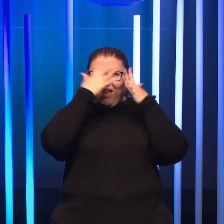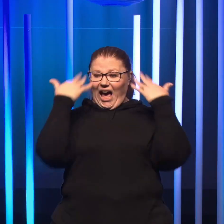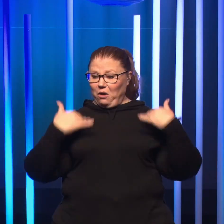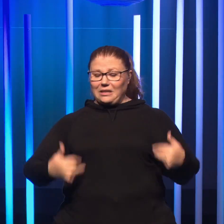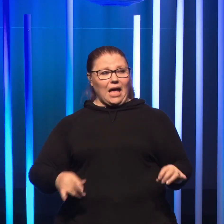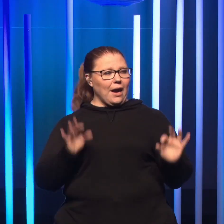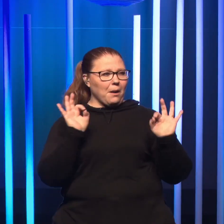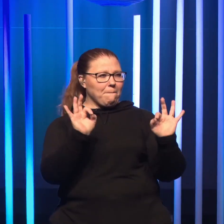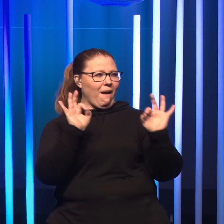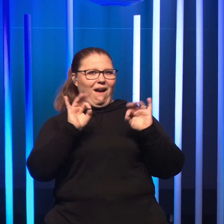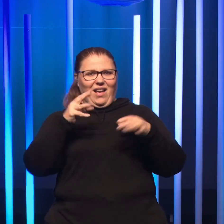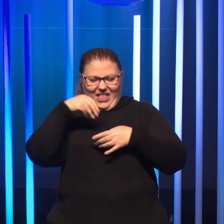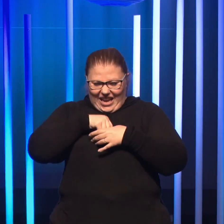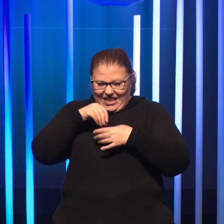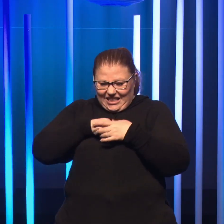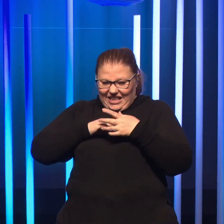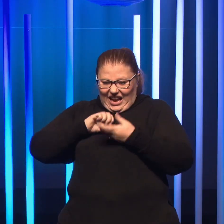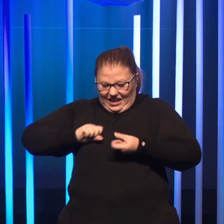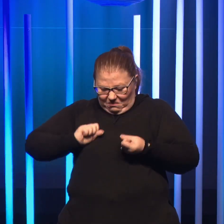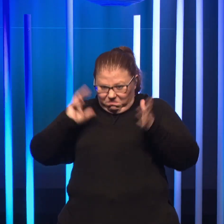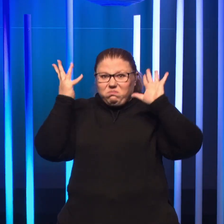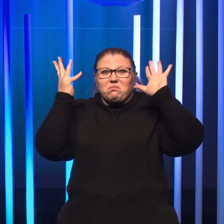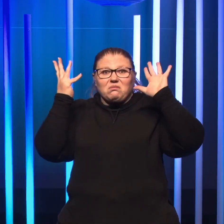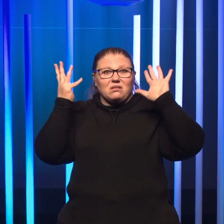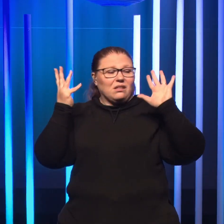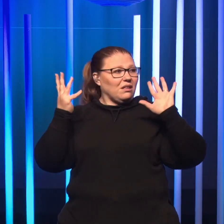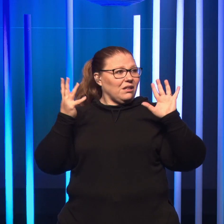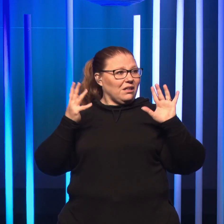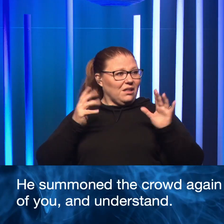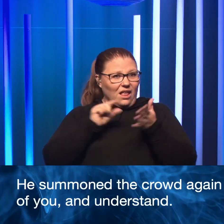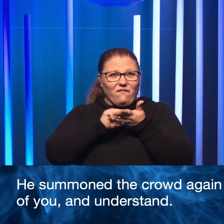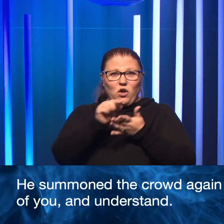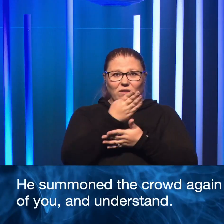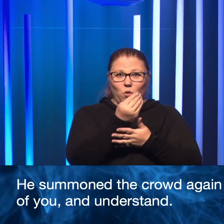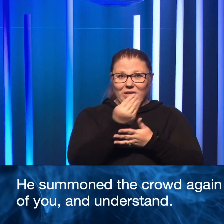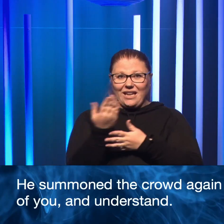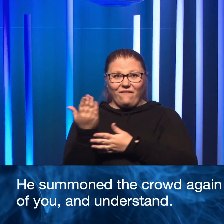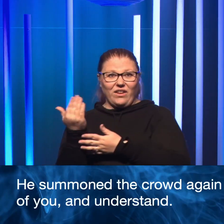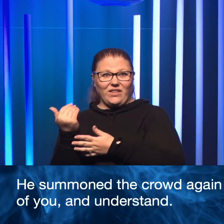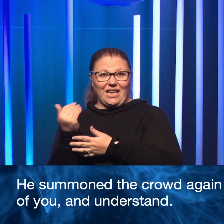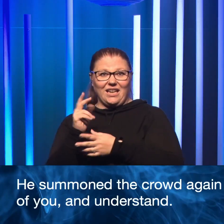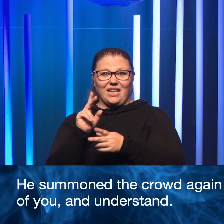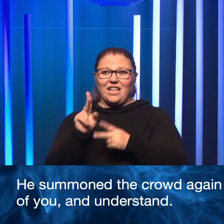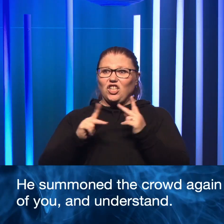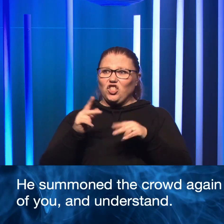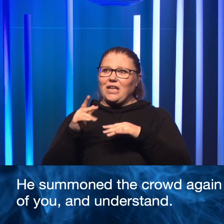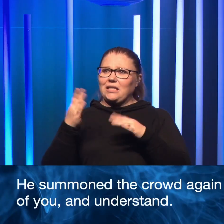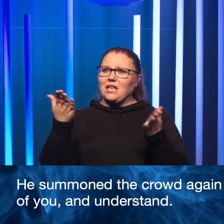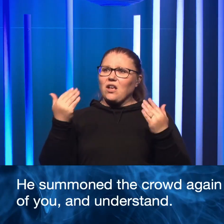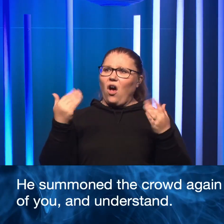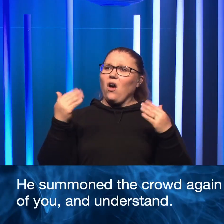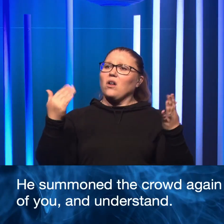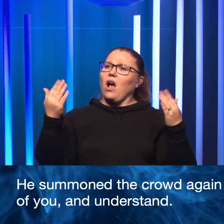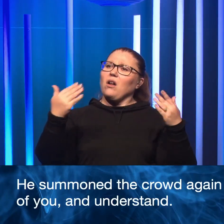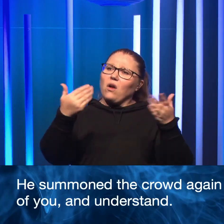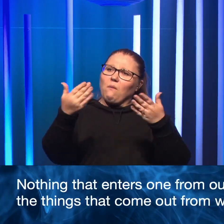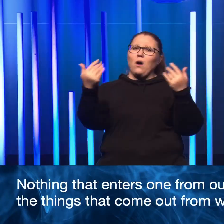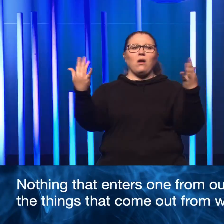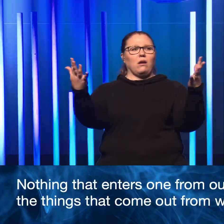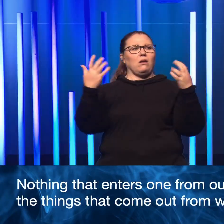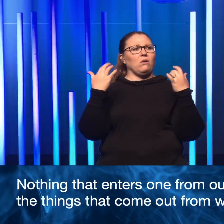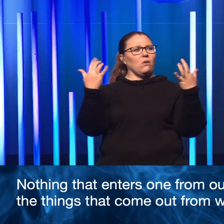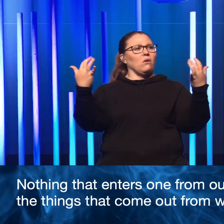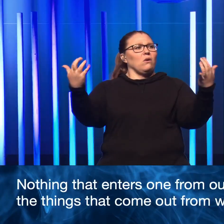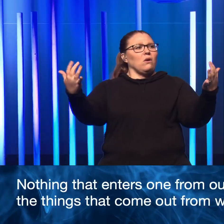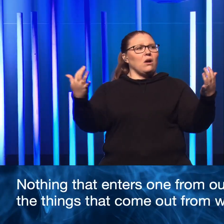the inside is a mess. Verse 14 and 15, Jesus would summon the crowd together, and he said to them, hear me, all of you, and understand,